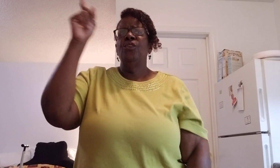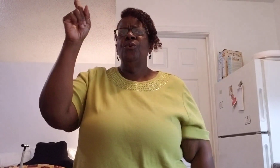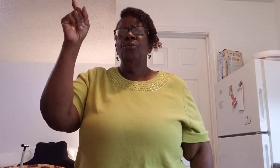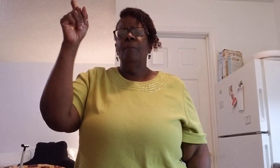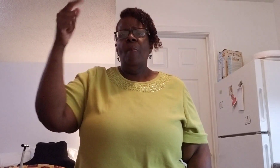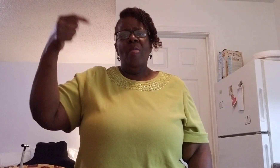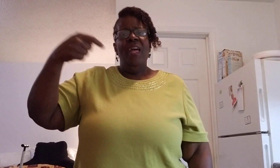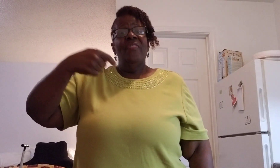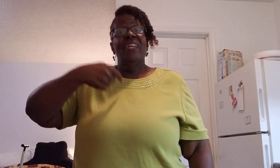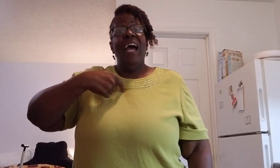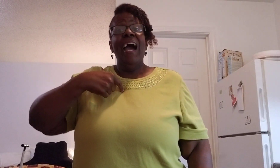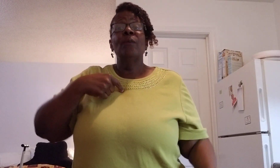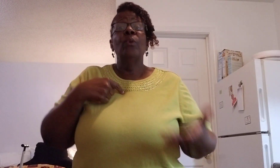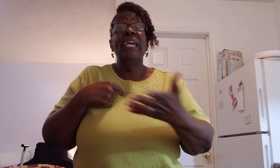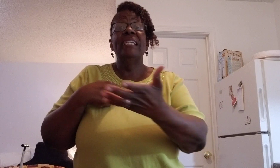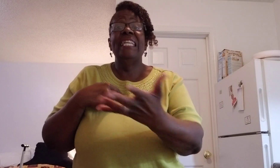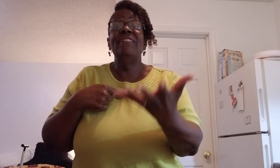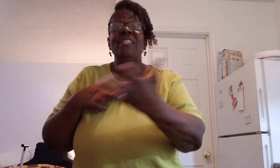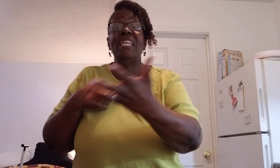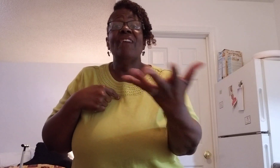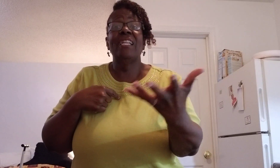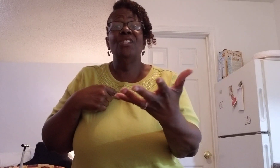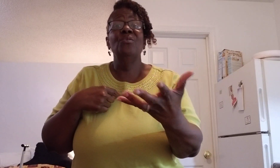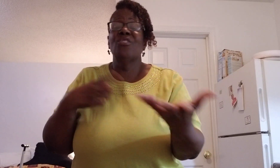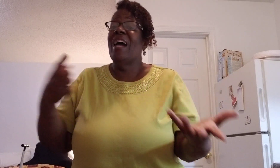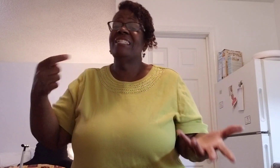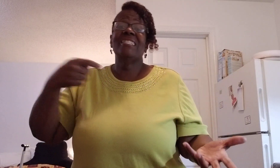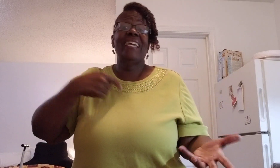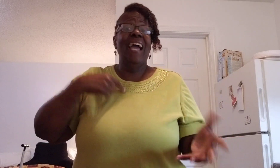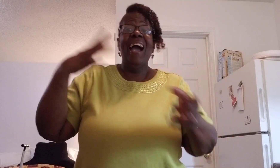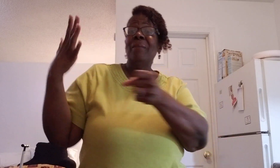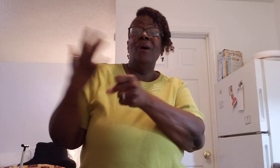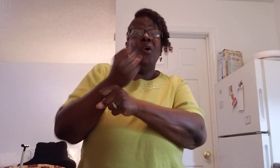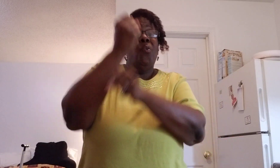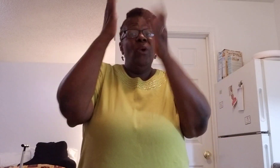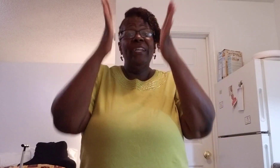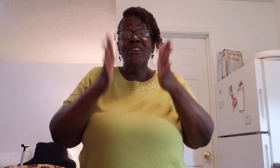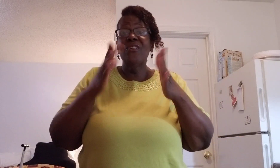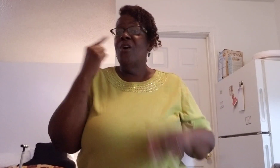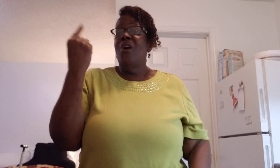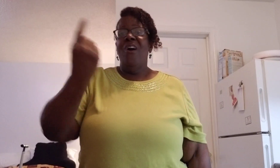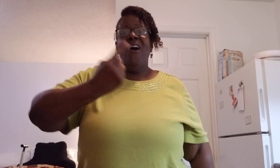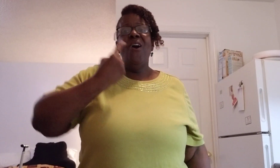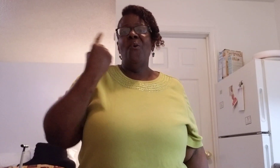you that I win even if I lose. So I just say I'm a winner always.